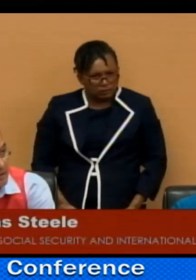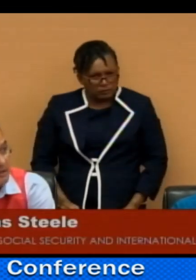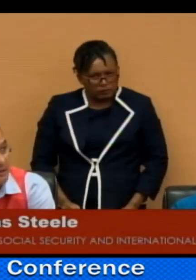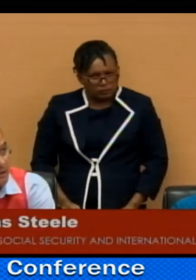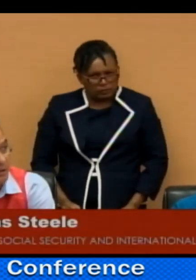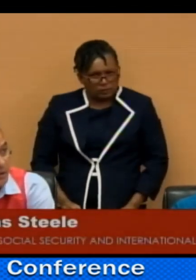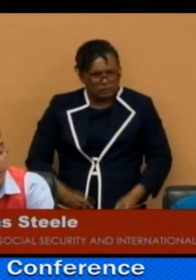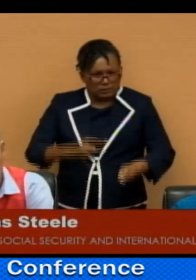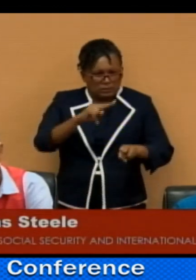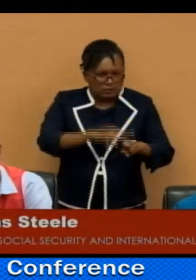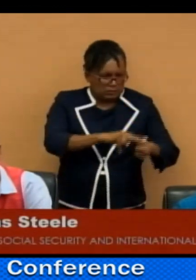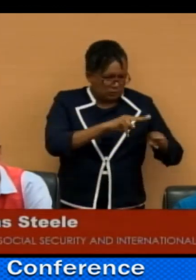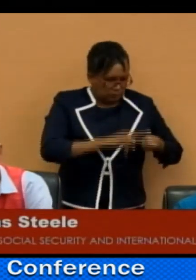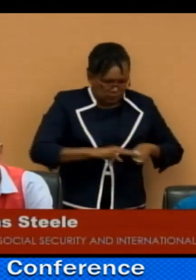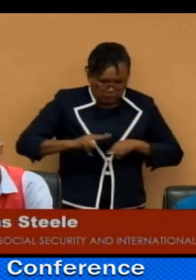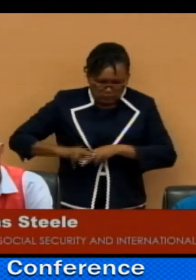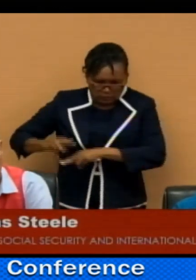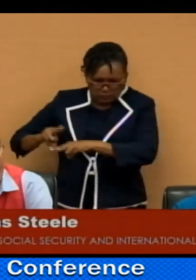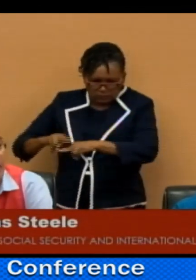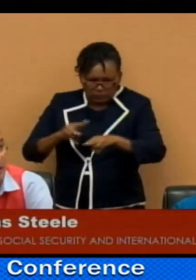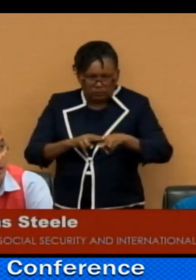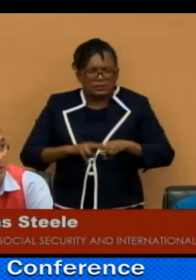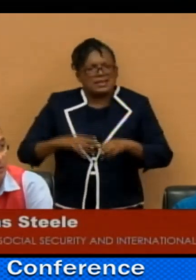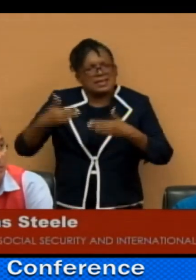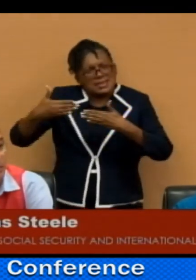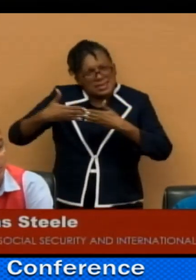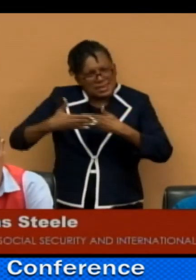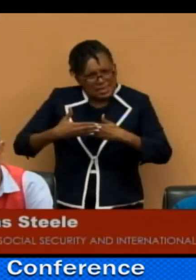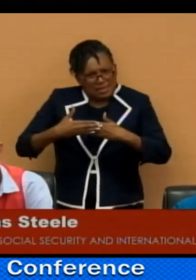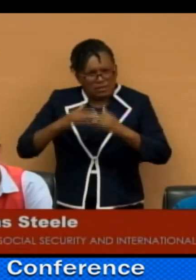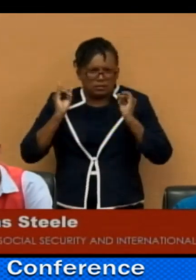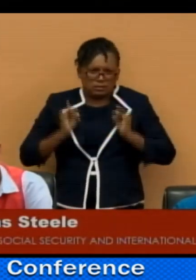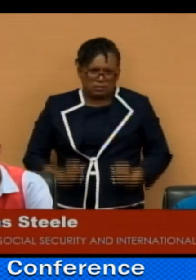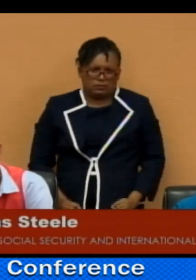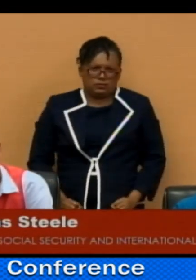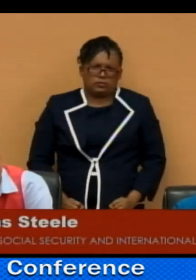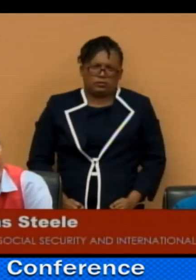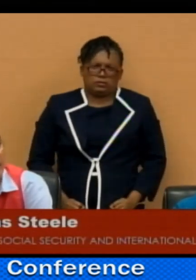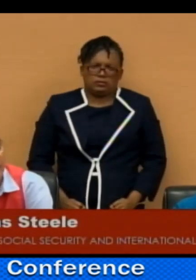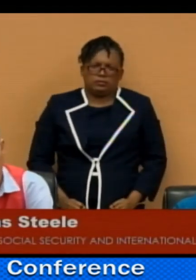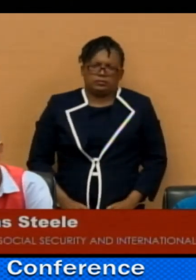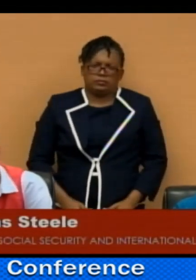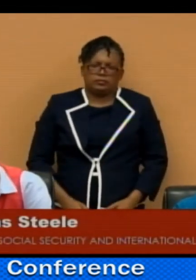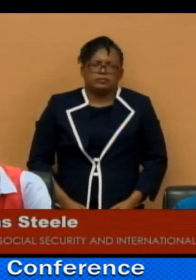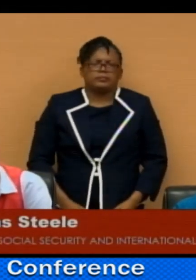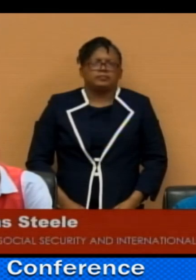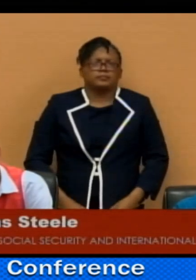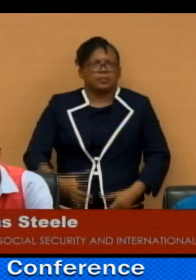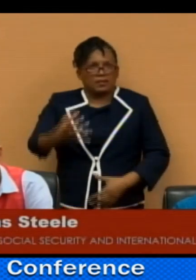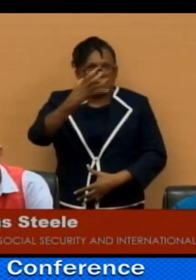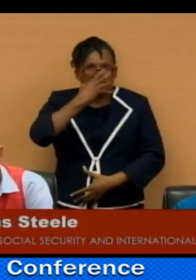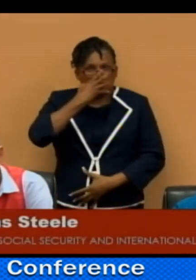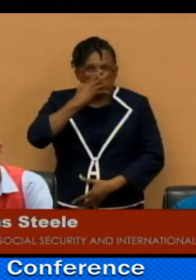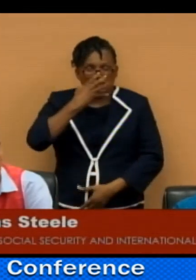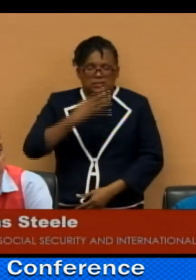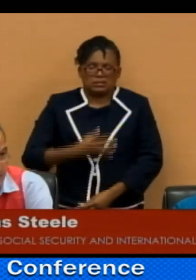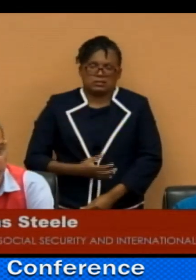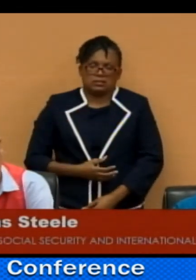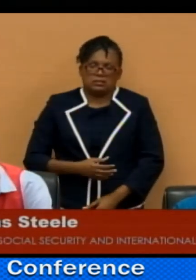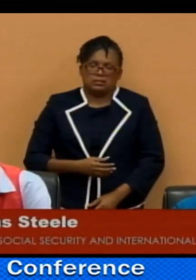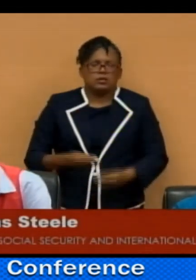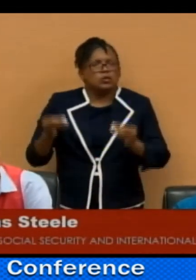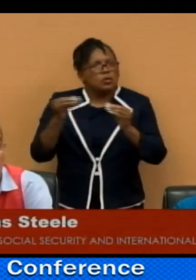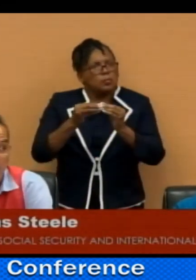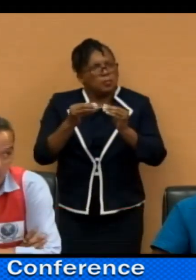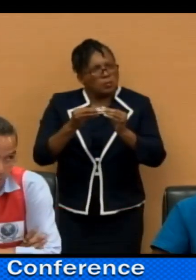various seats close to, so we continue with that. With respect to the ventilators, we have more